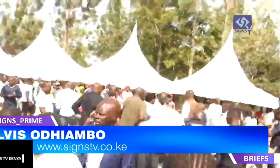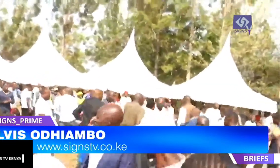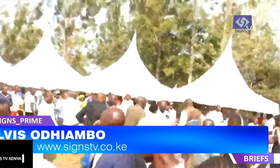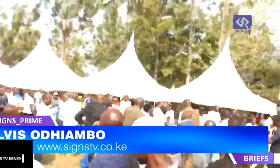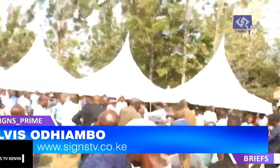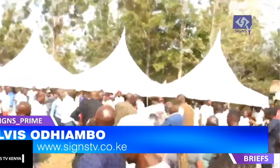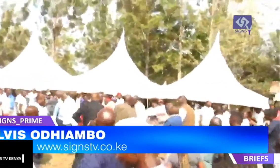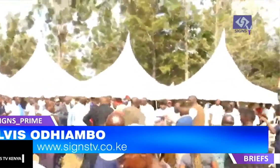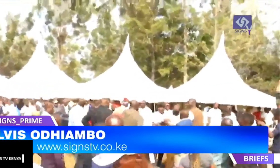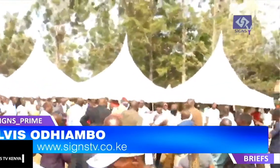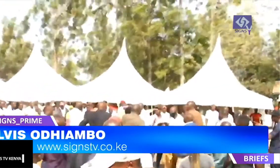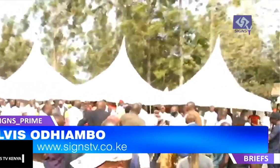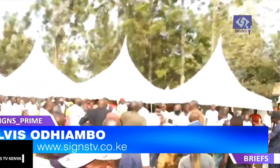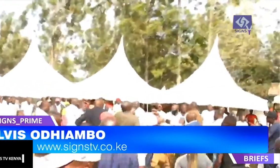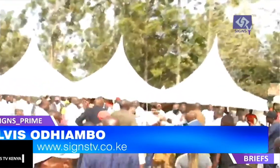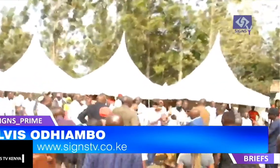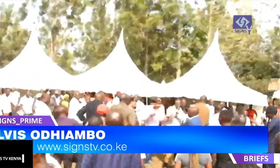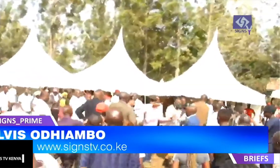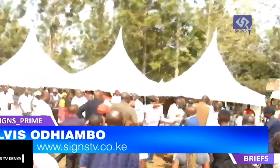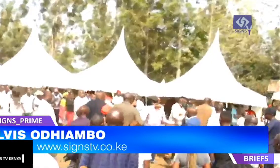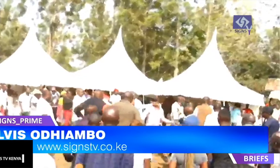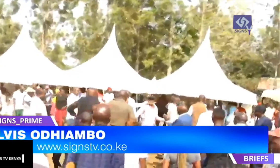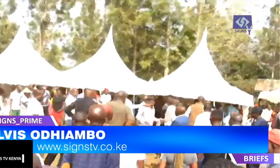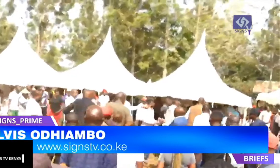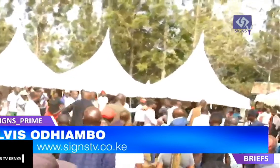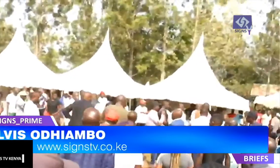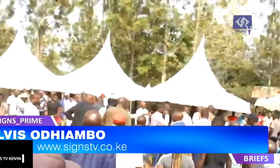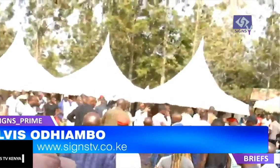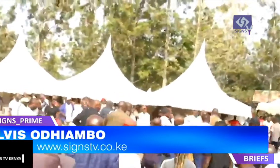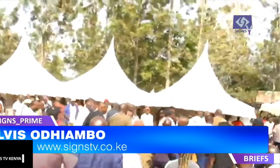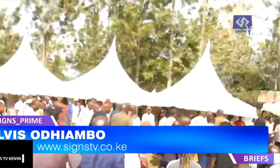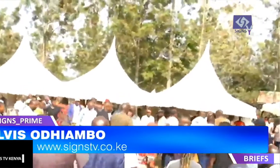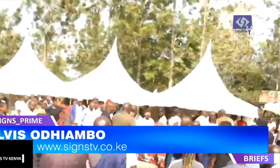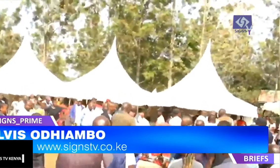Afisa, leta utulivu tafadhali, ndio kazi yako.